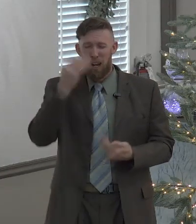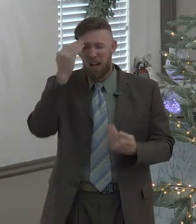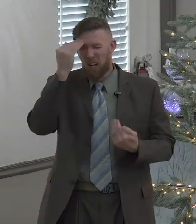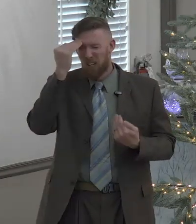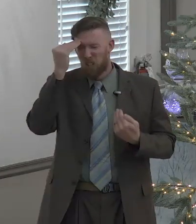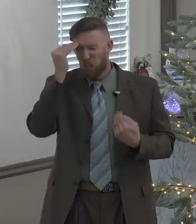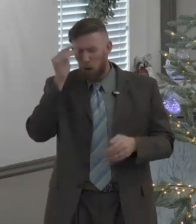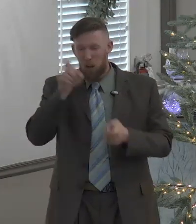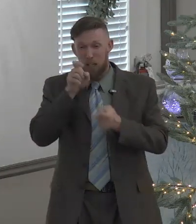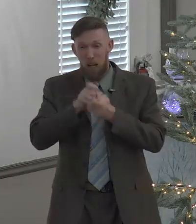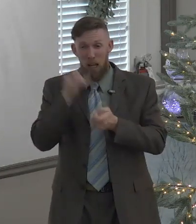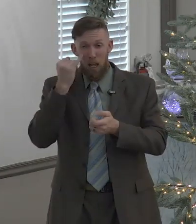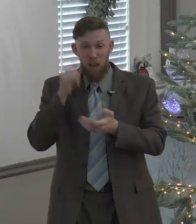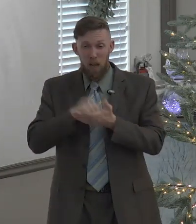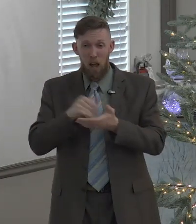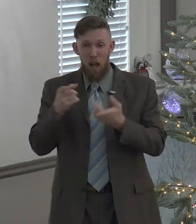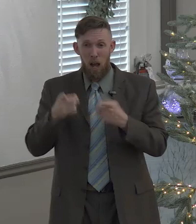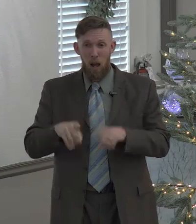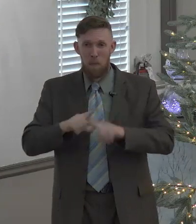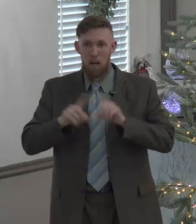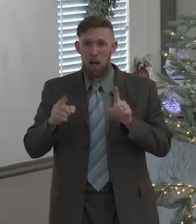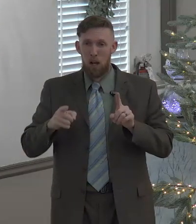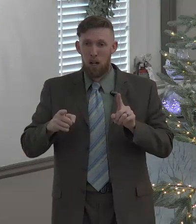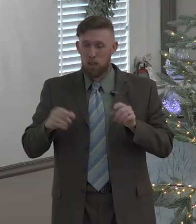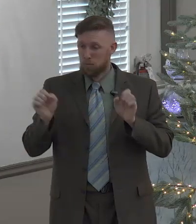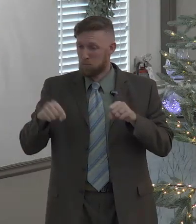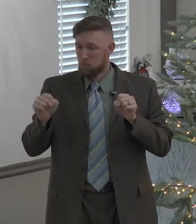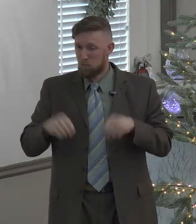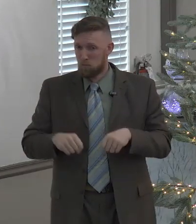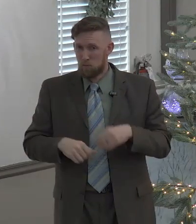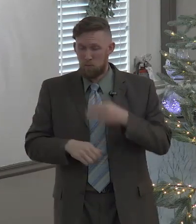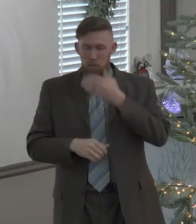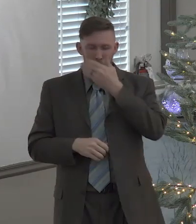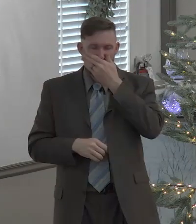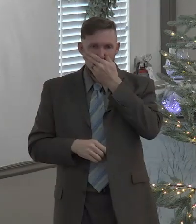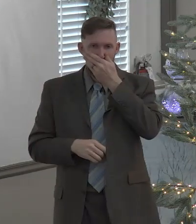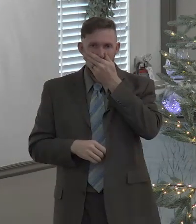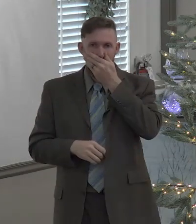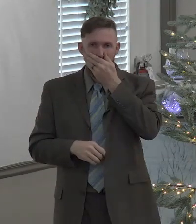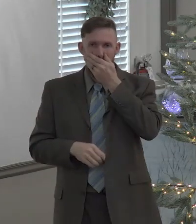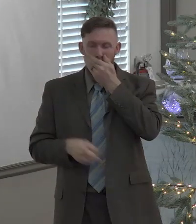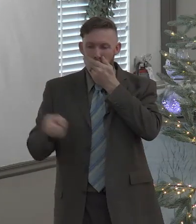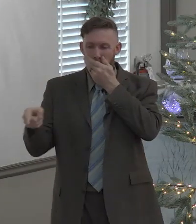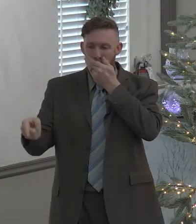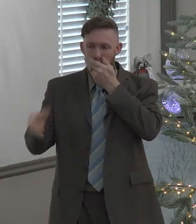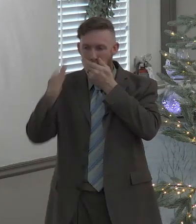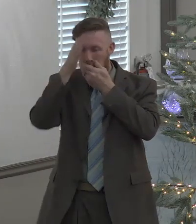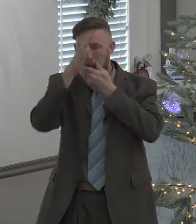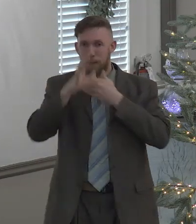We really don't know what's going on, but I'm thinking that could possibly have happened.